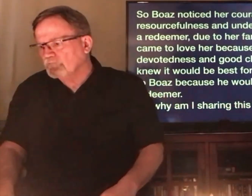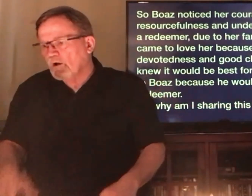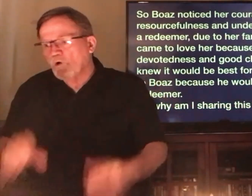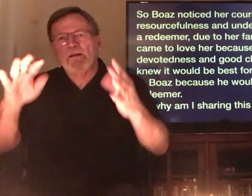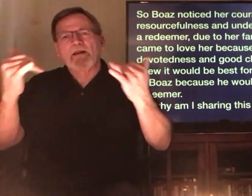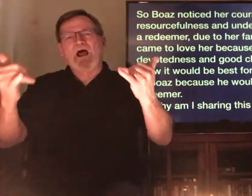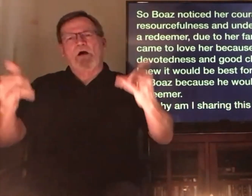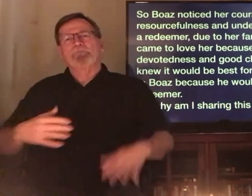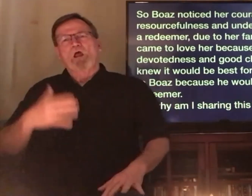Boaz.